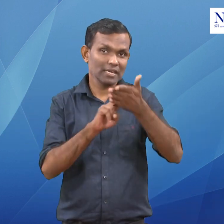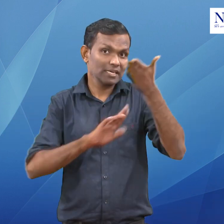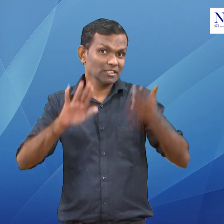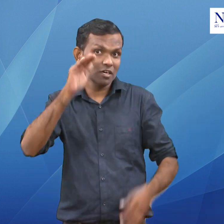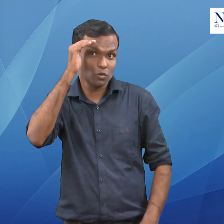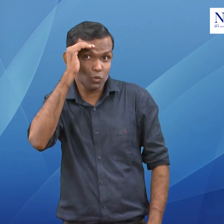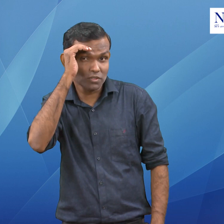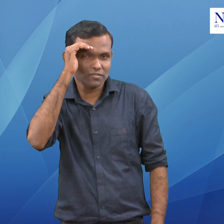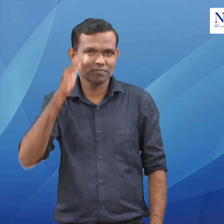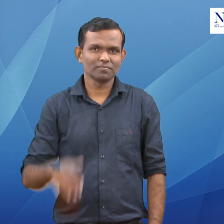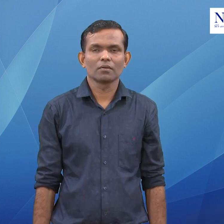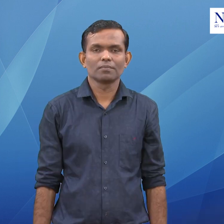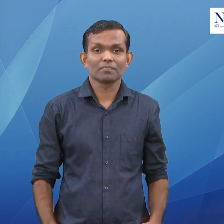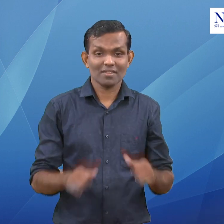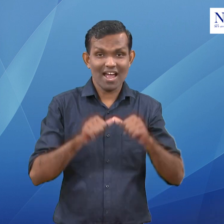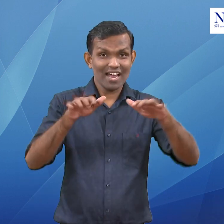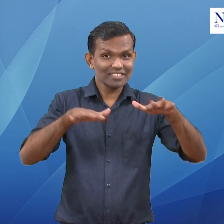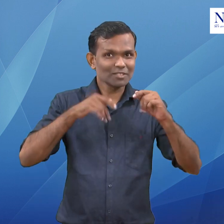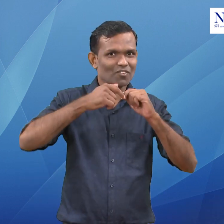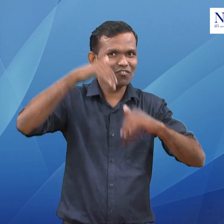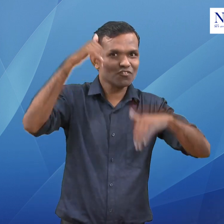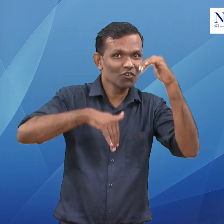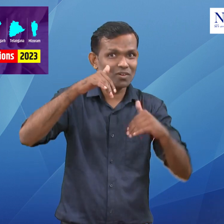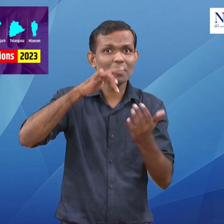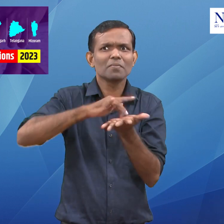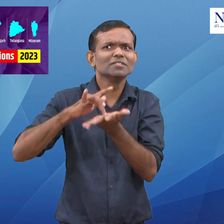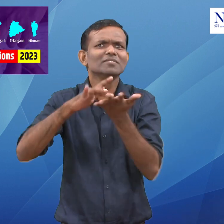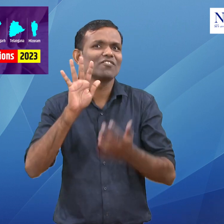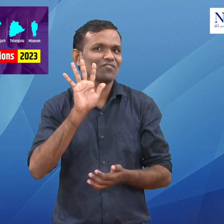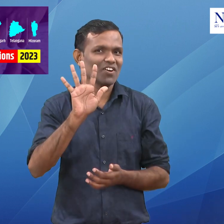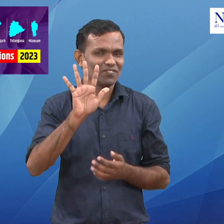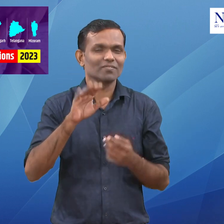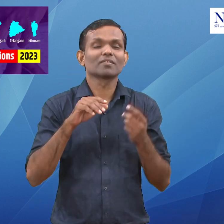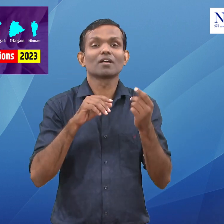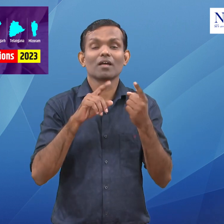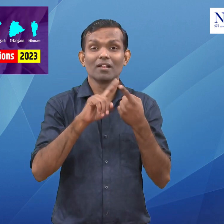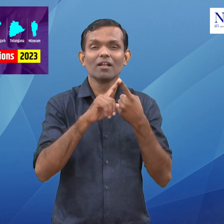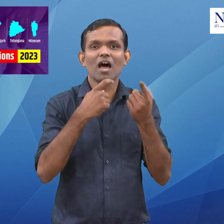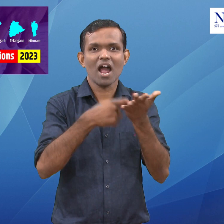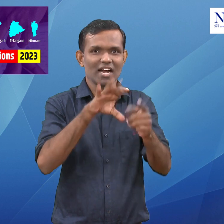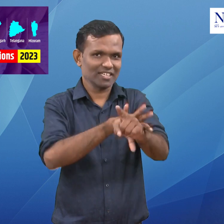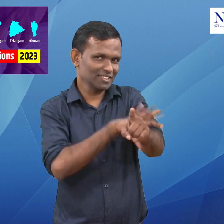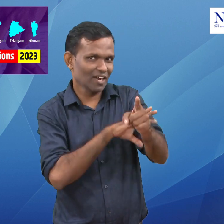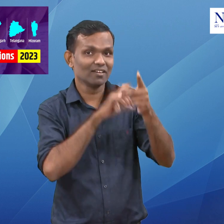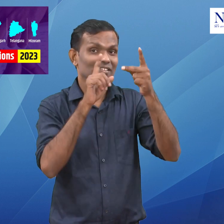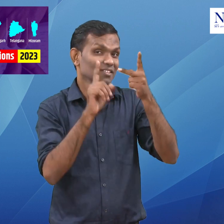Over to national news. Assembly elections in five crucial states Rajasthan, Madhya Pradesh, Chhattisgarh,